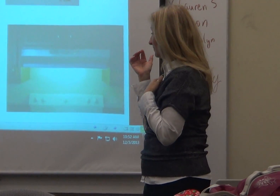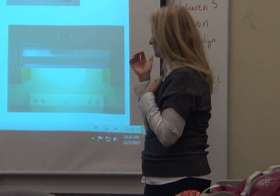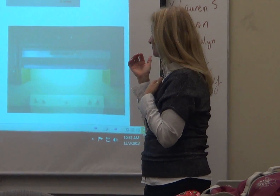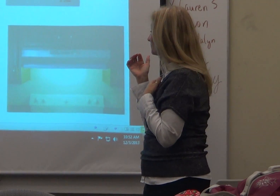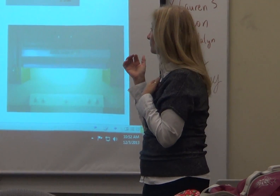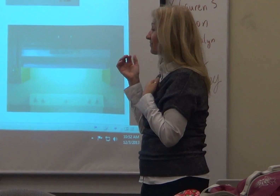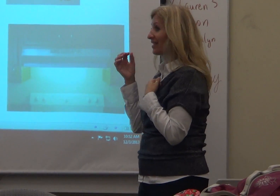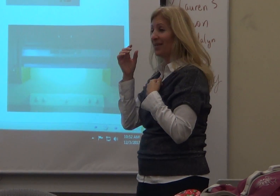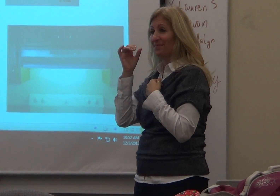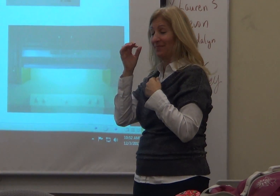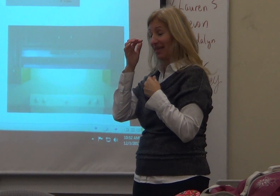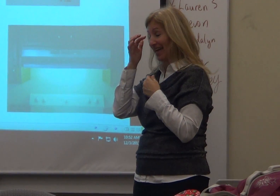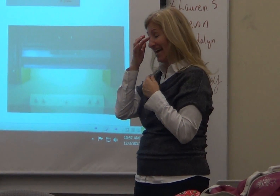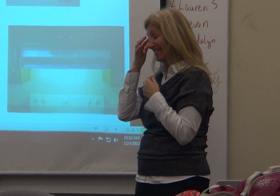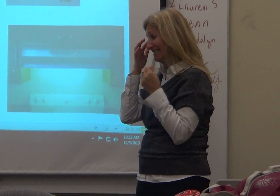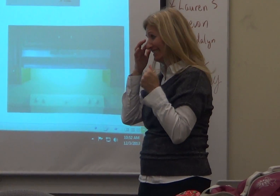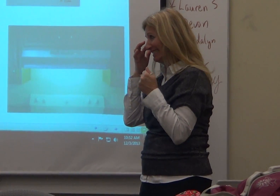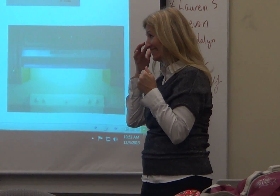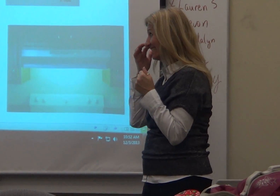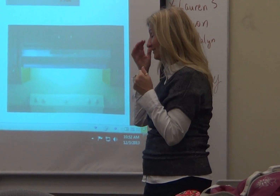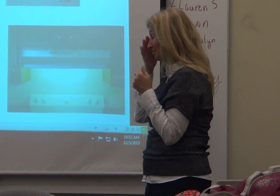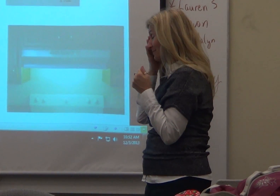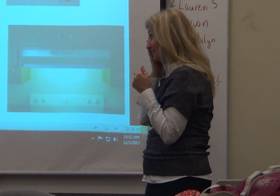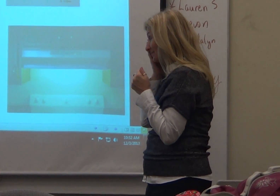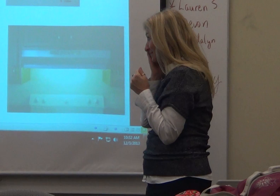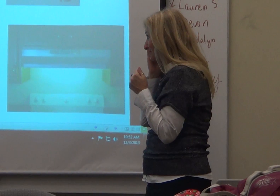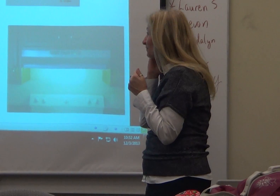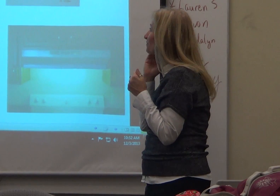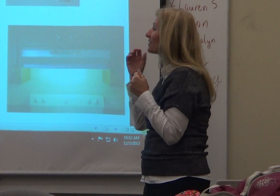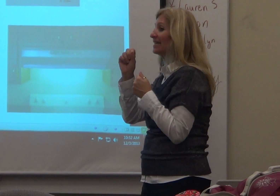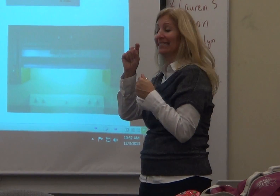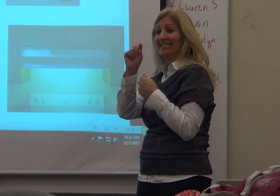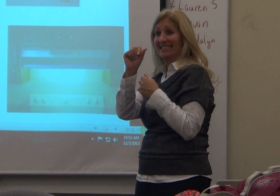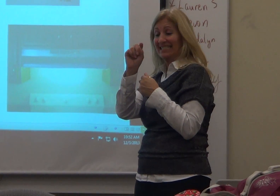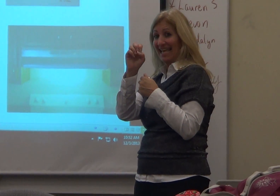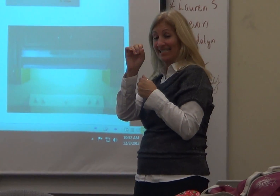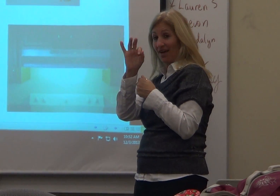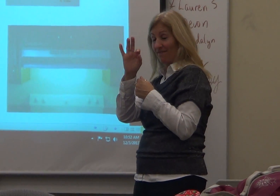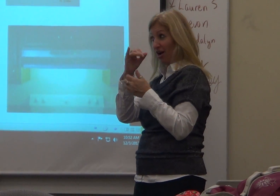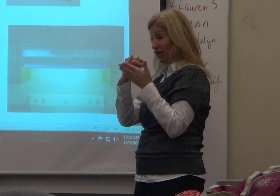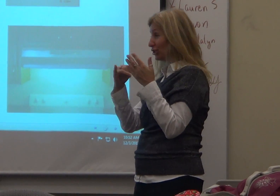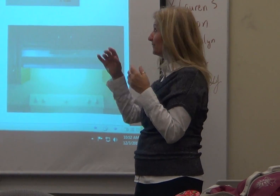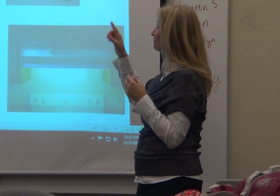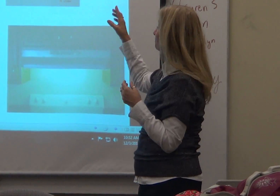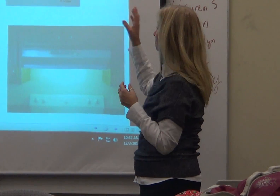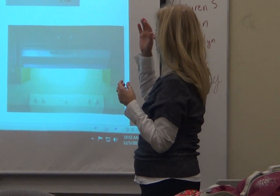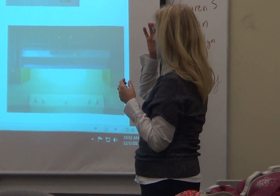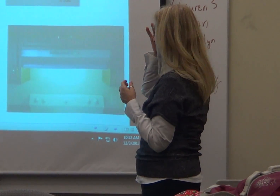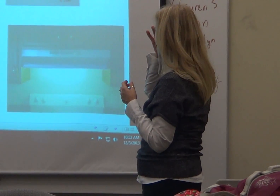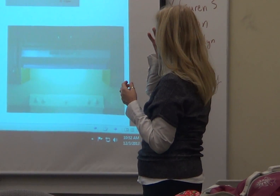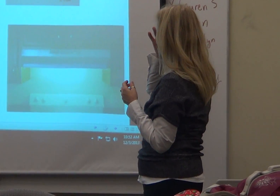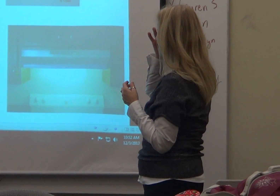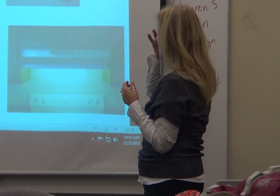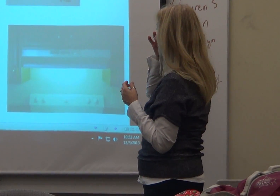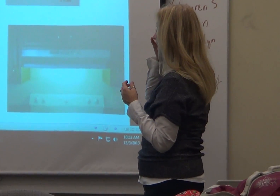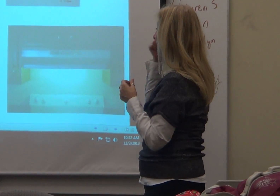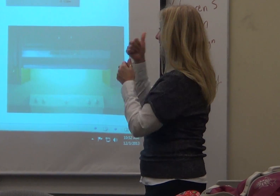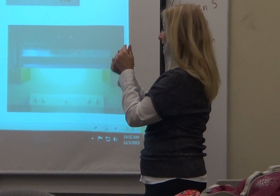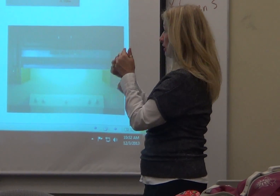I'm sorry, I think I just poked myself in the eye a little bit. Hold on. Dang it, I hate when I do that. So this is all state-of-the-art amenities